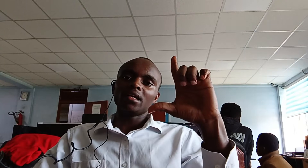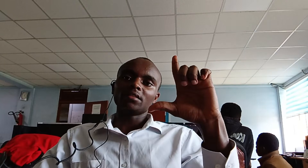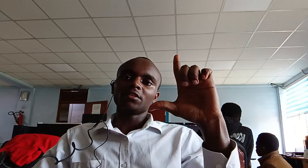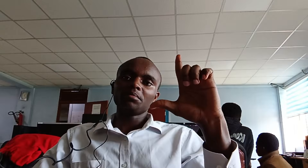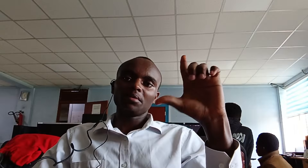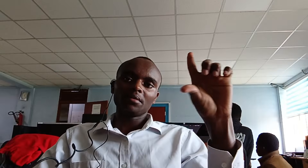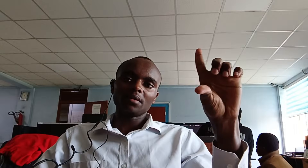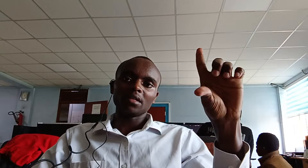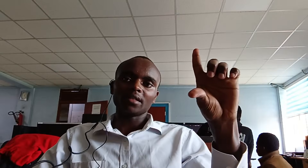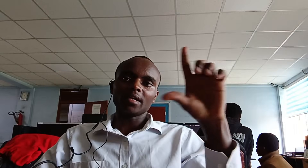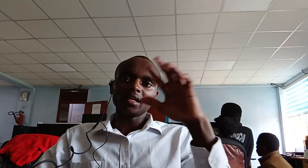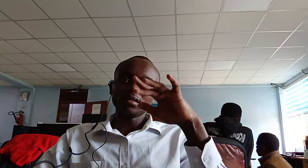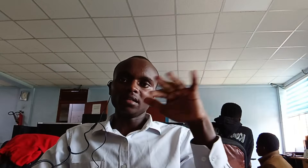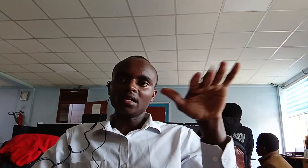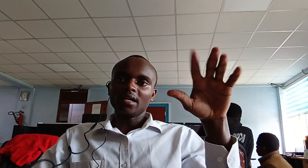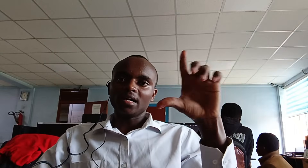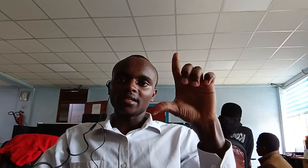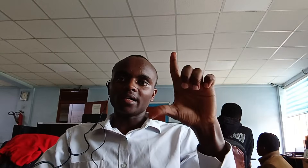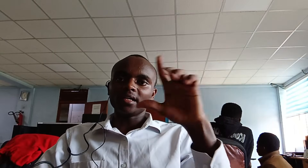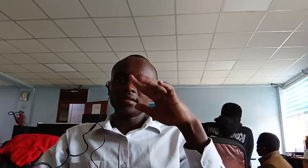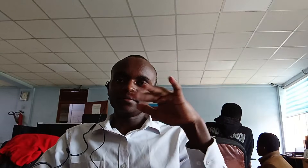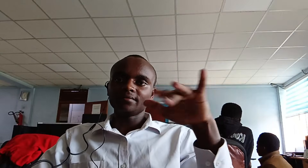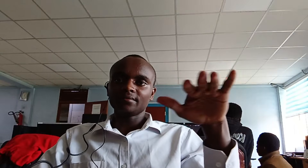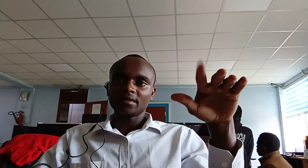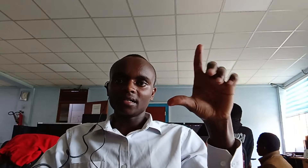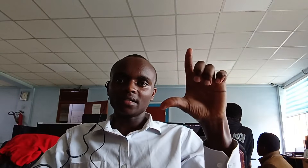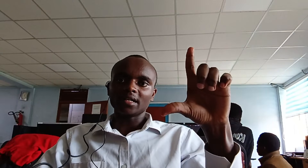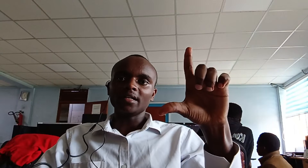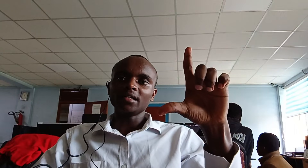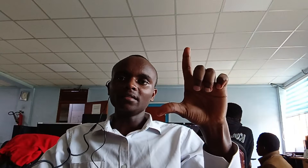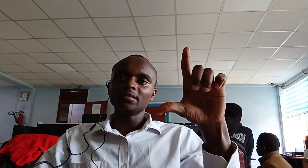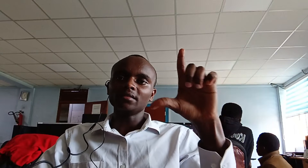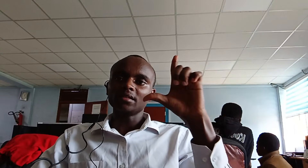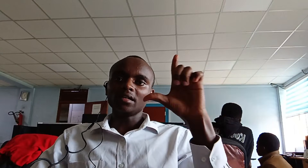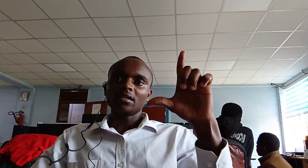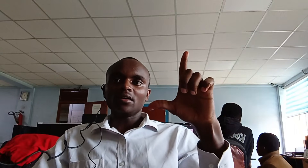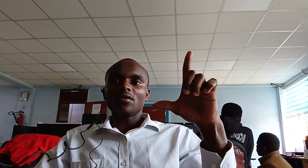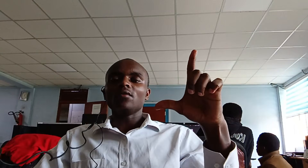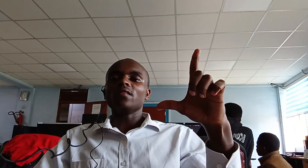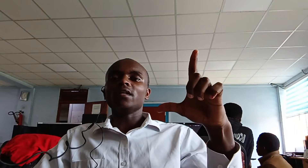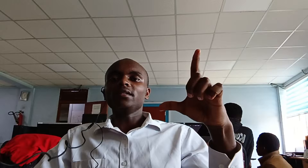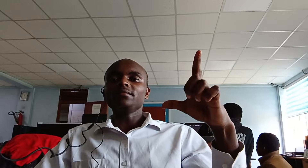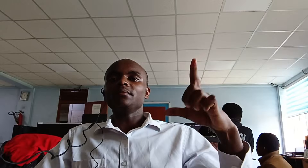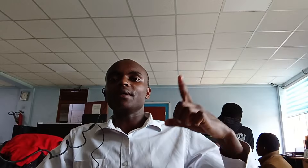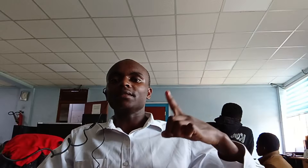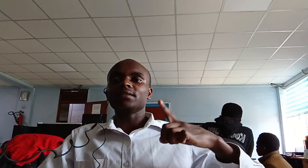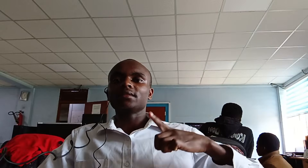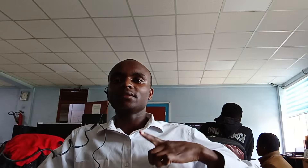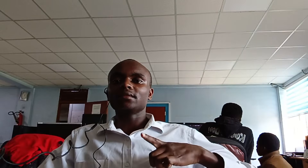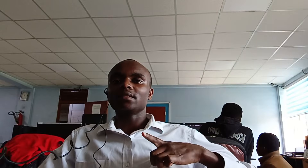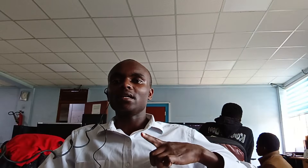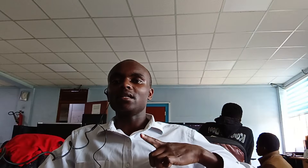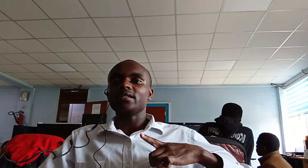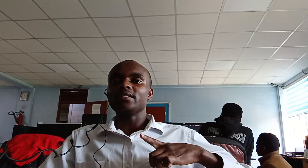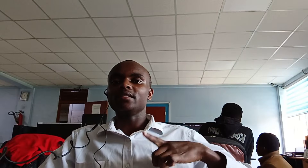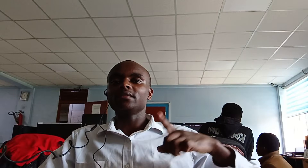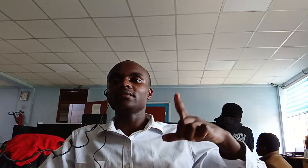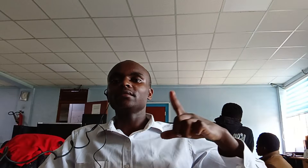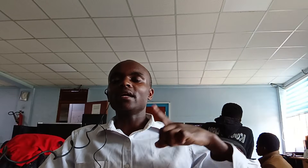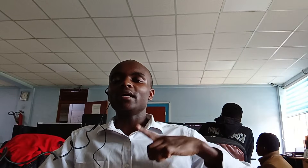handship, letter L, letter L, letter L on the breast, lady. And it